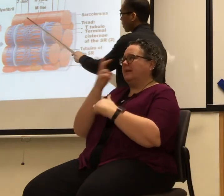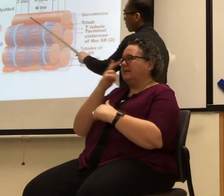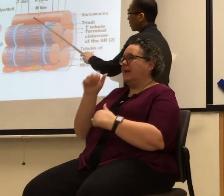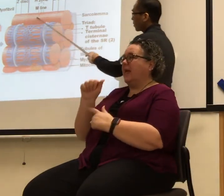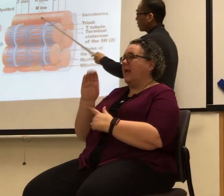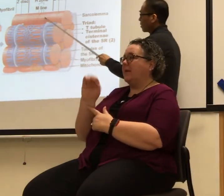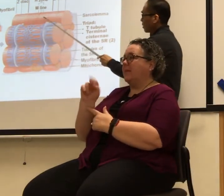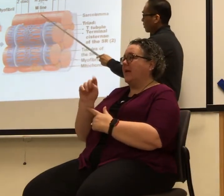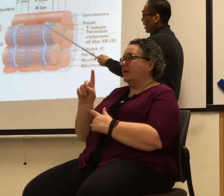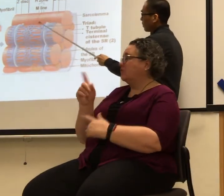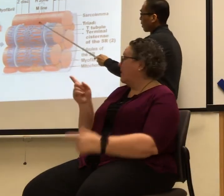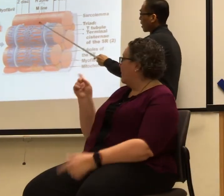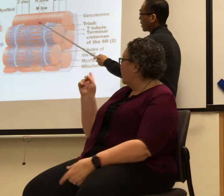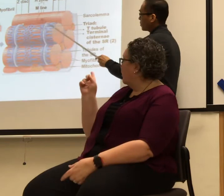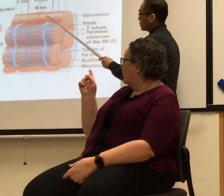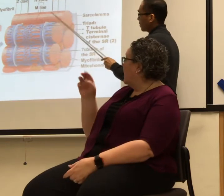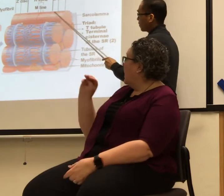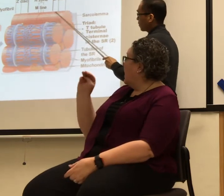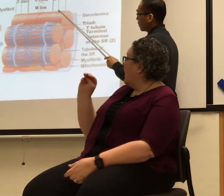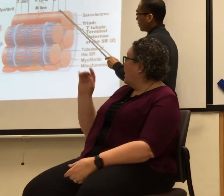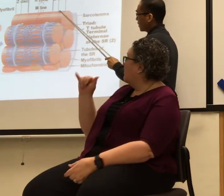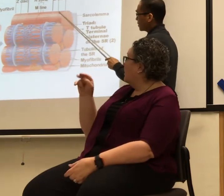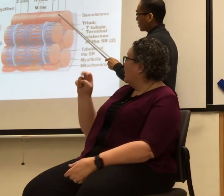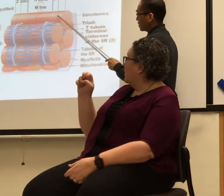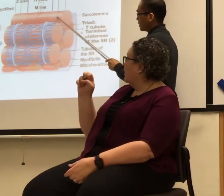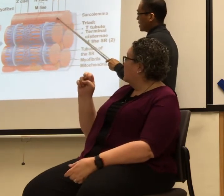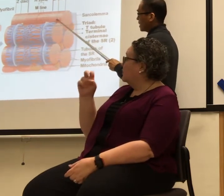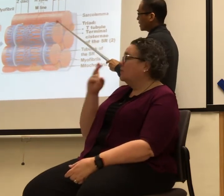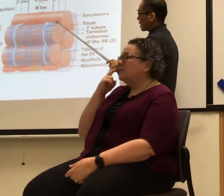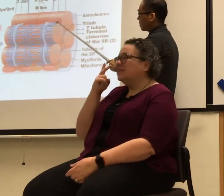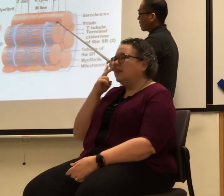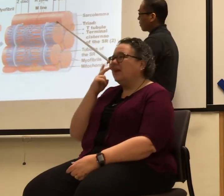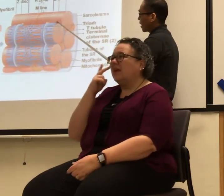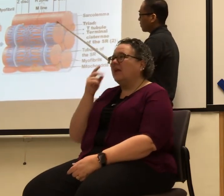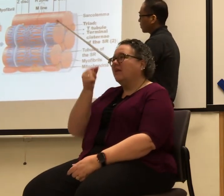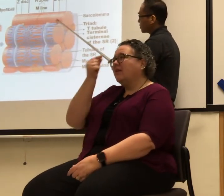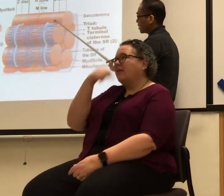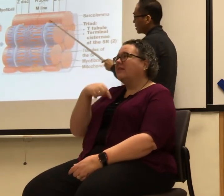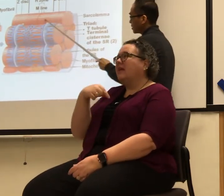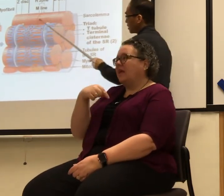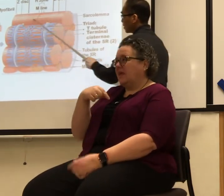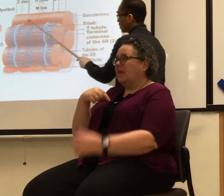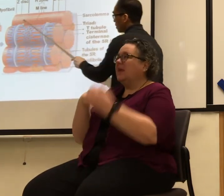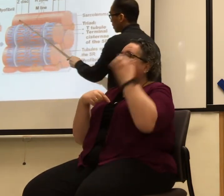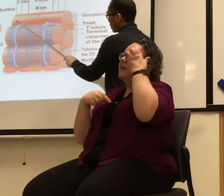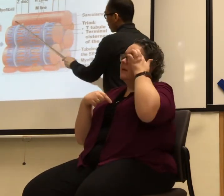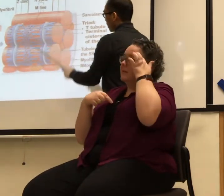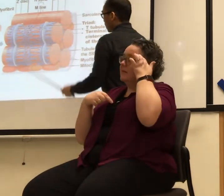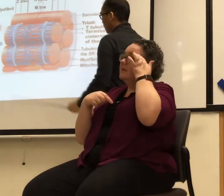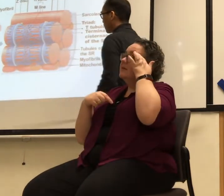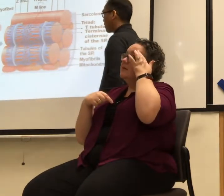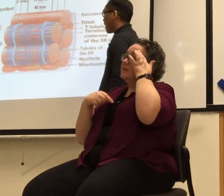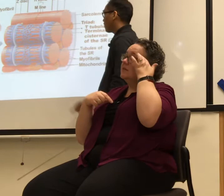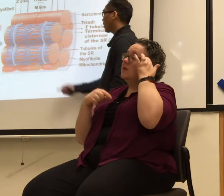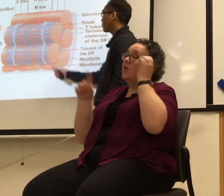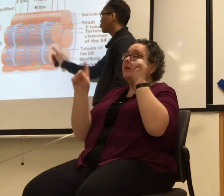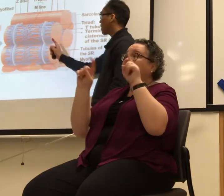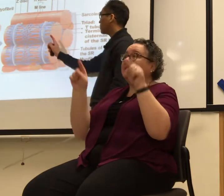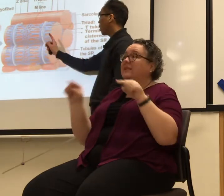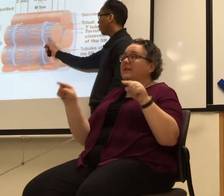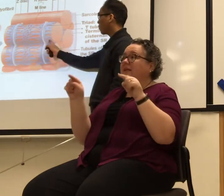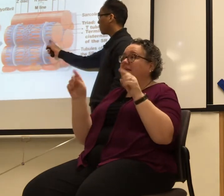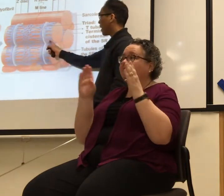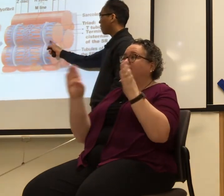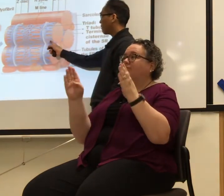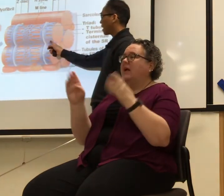Iban right there, the M line. You see the thin filaments and the Z disc at the very end. There's Z to Z. And then you have